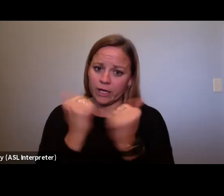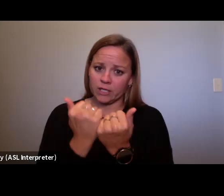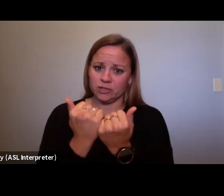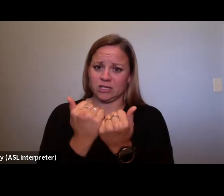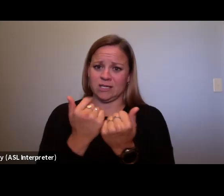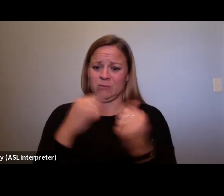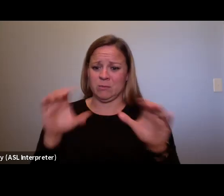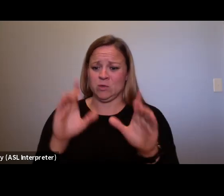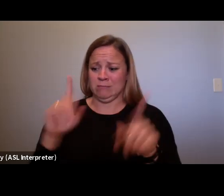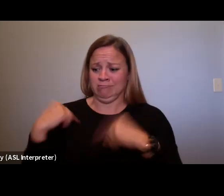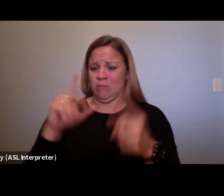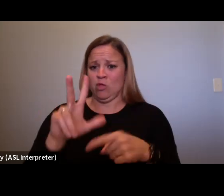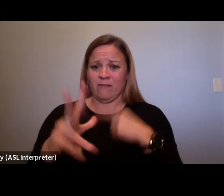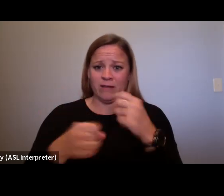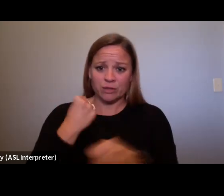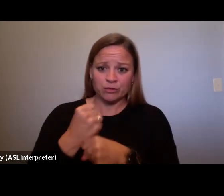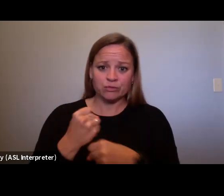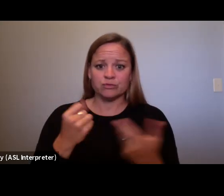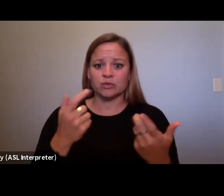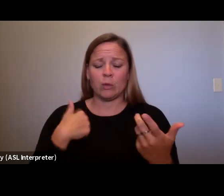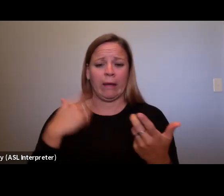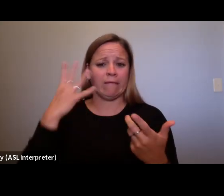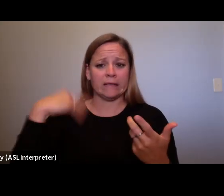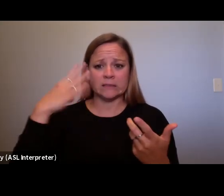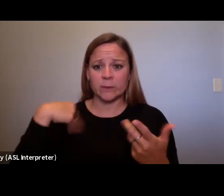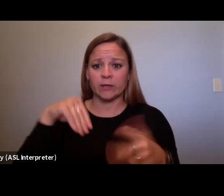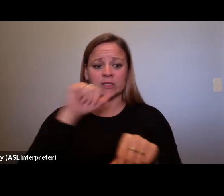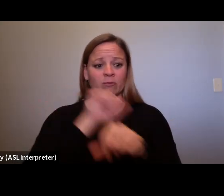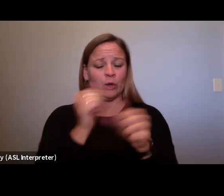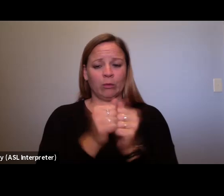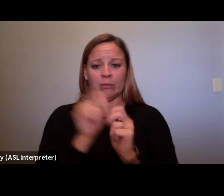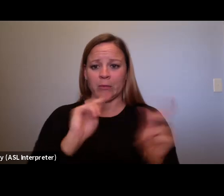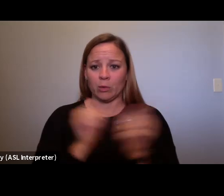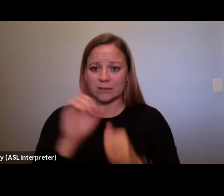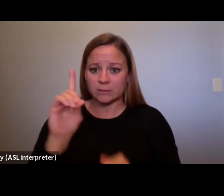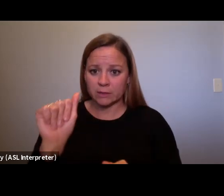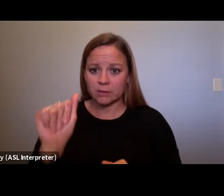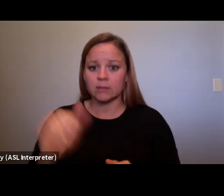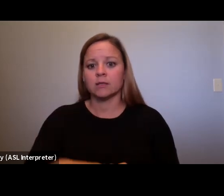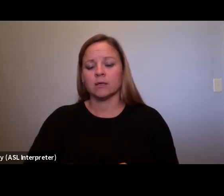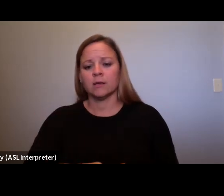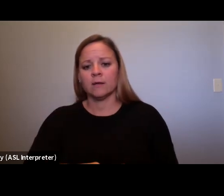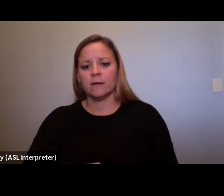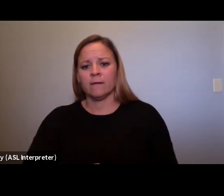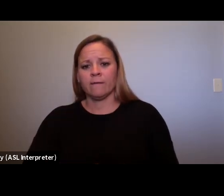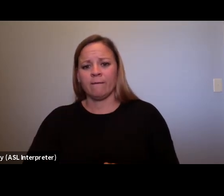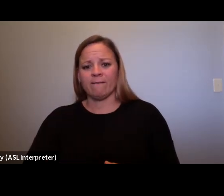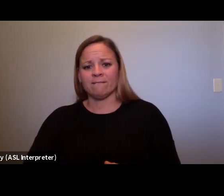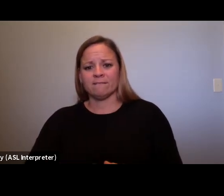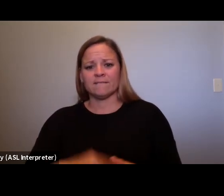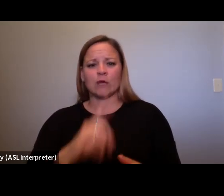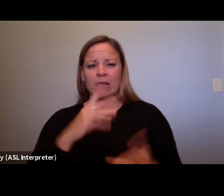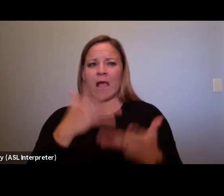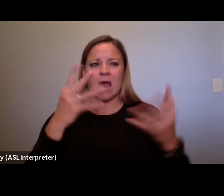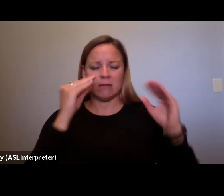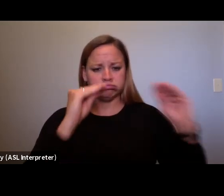than 35 years. We have the experience of how to work with people with disabilities. It was a lot of education. It was a